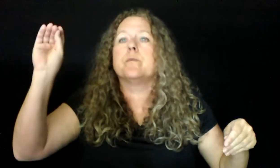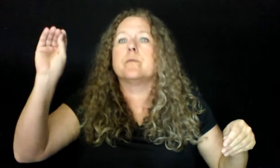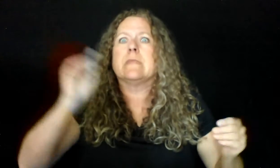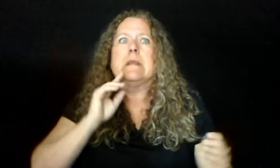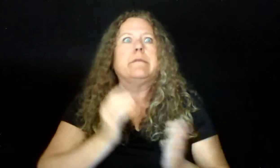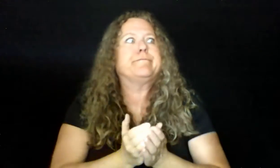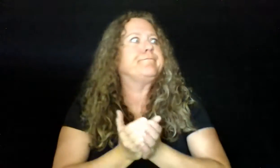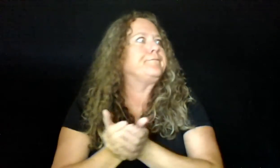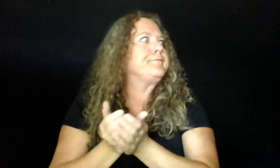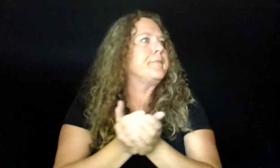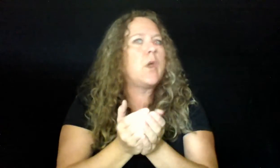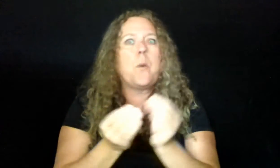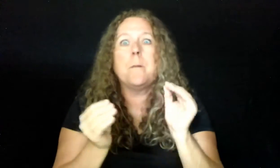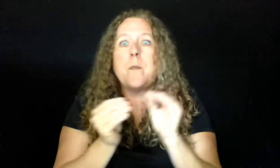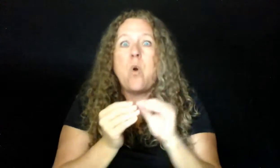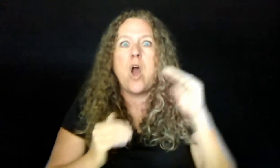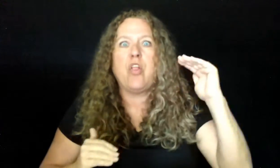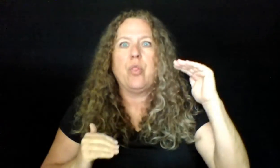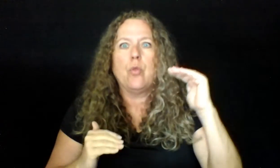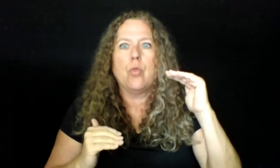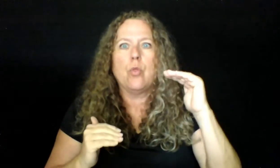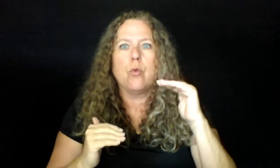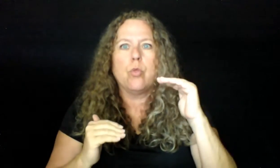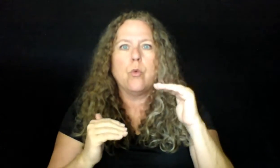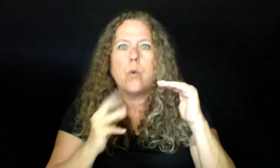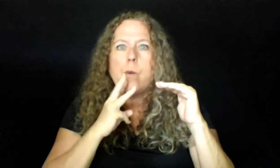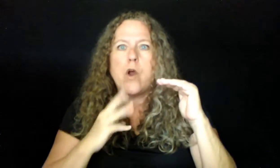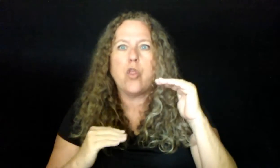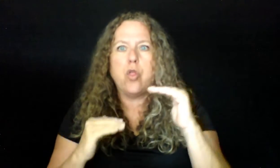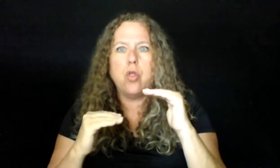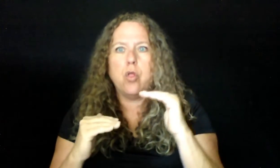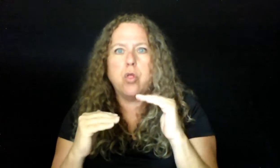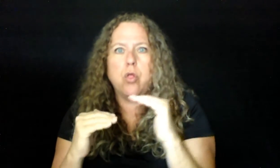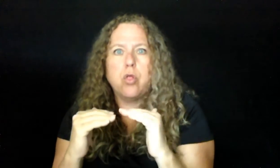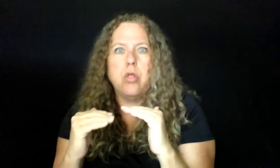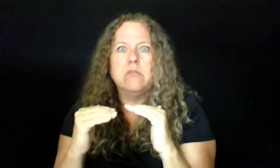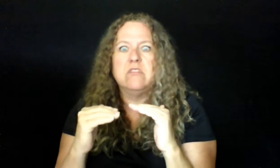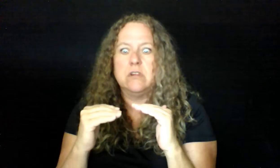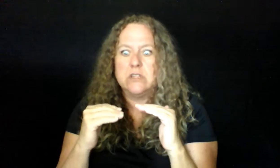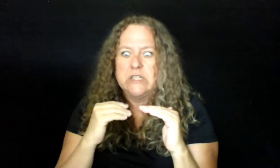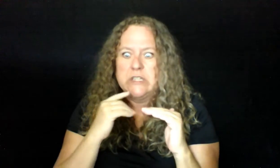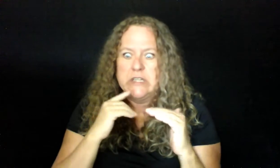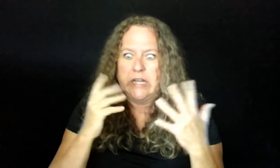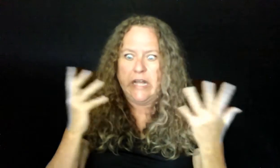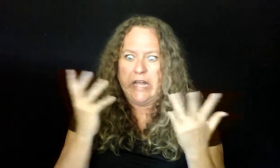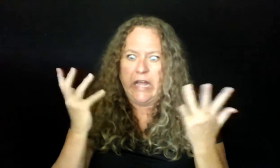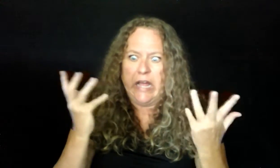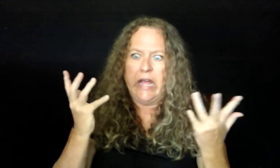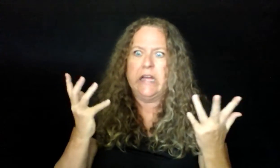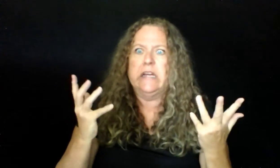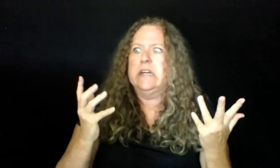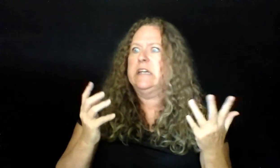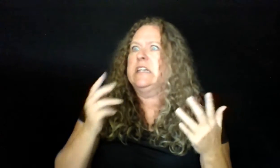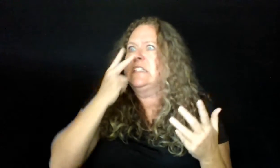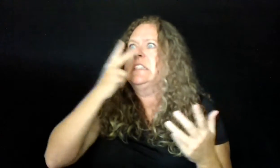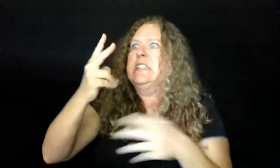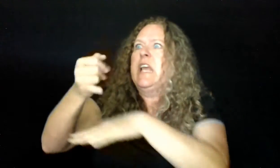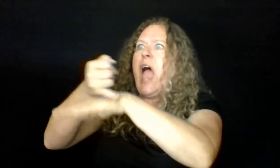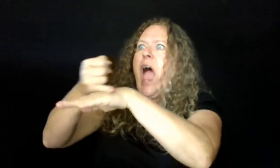all they can see in their mind is an island that's about to be their final resting place. So they throw four anchors out.